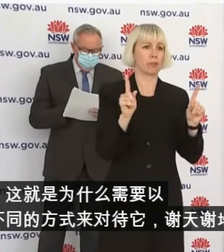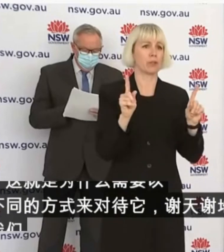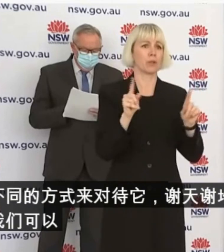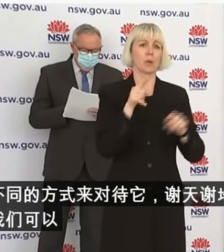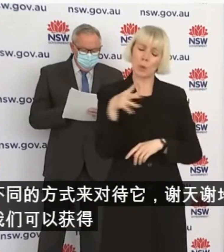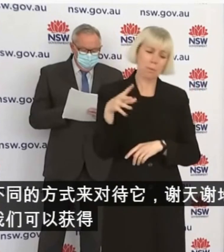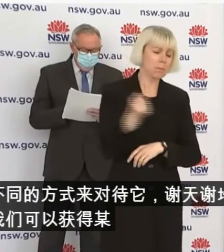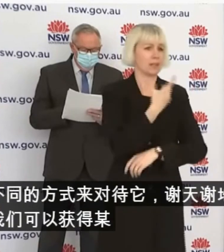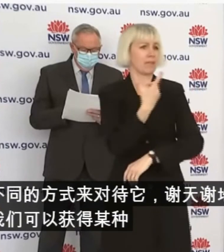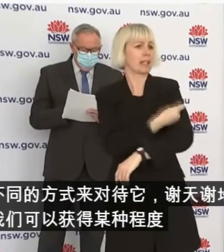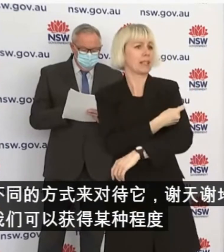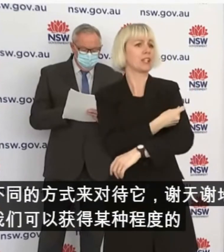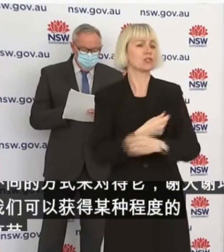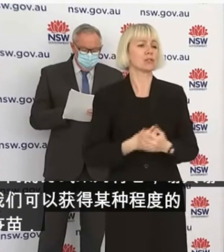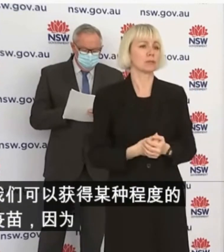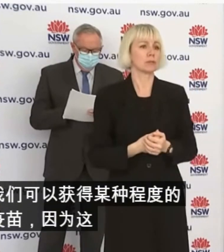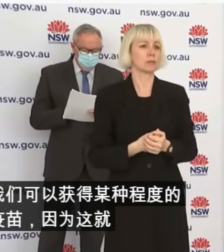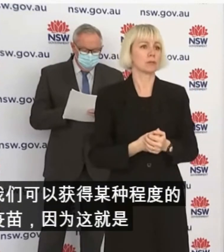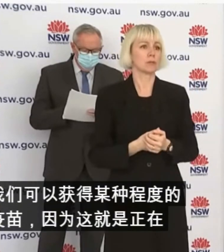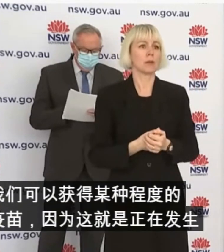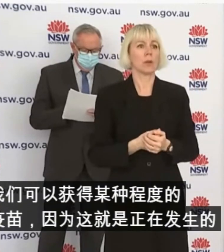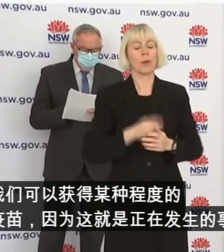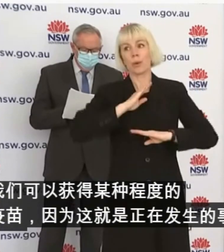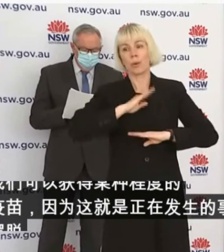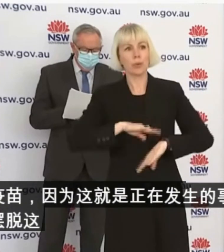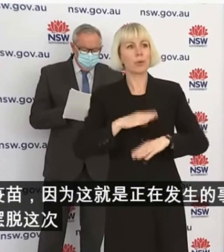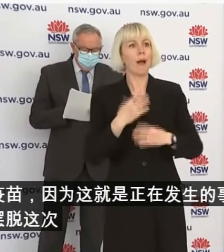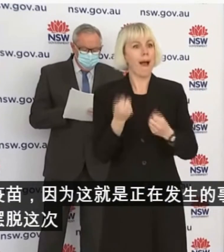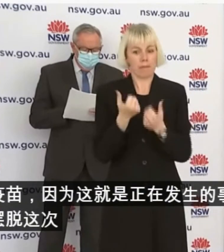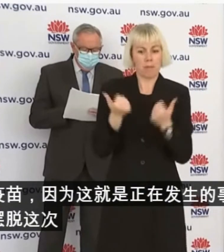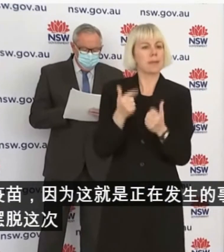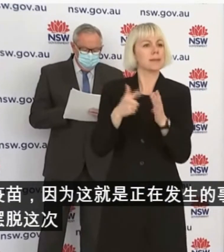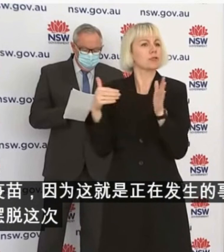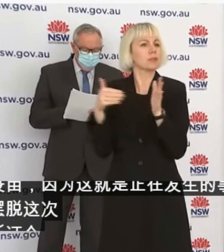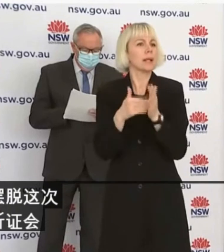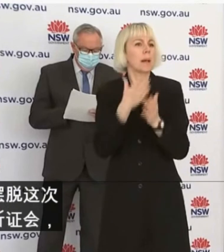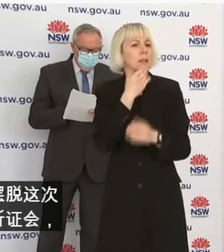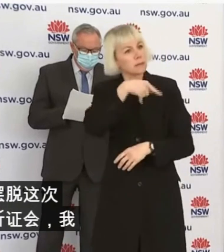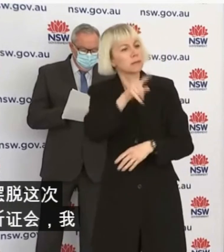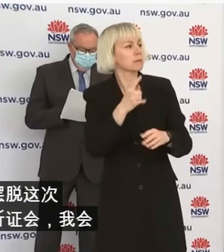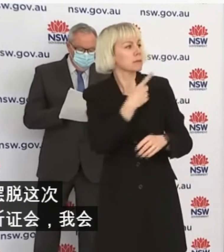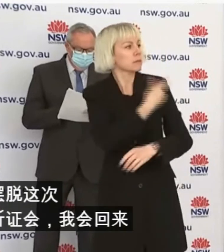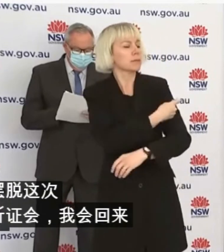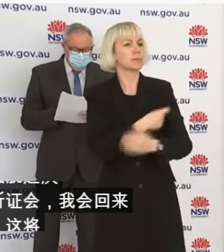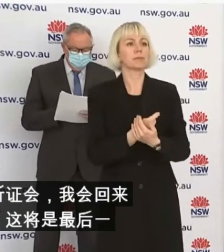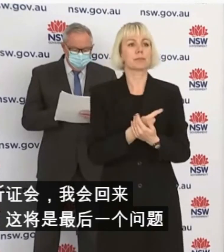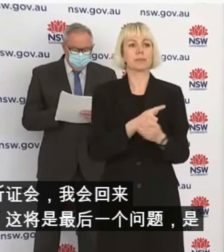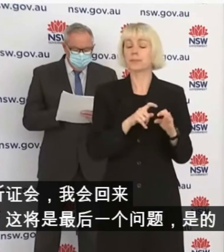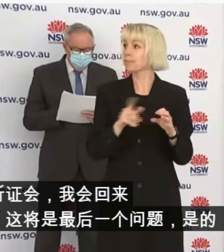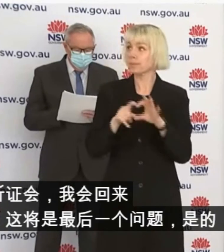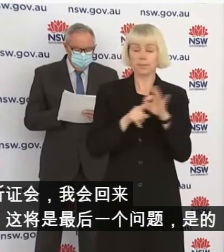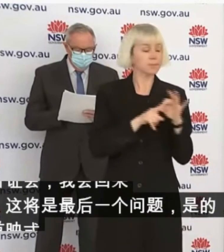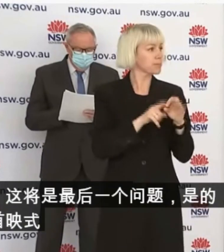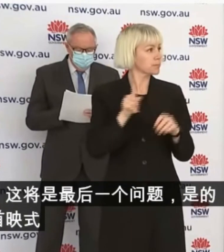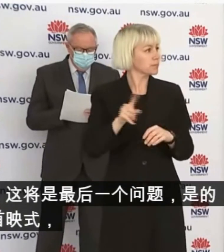And thank goodness we have access to some level of vaccine, because that is what is going to get out of this. Premier, we're hearing that there are... I'll come back. That'll be the last question.